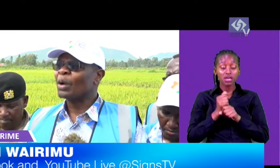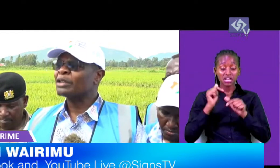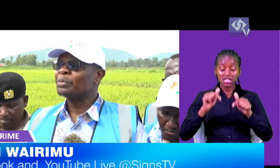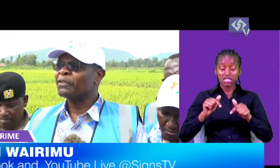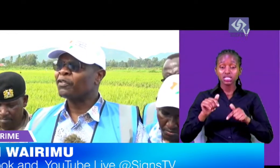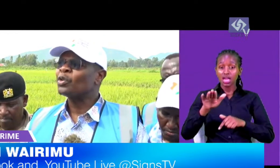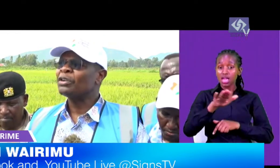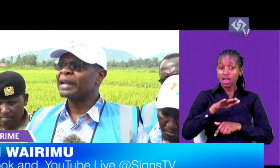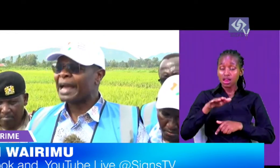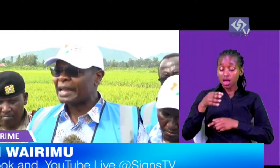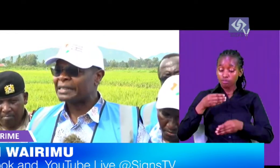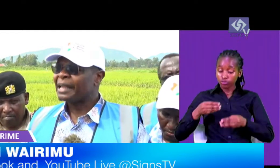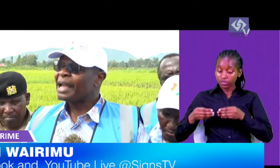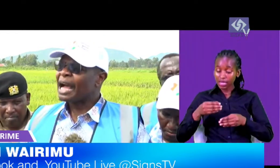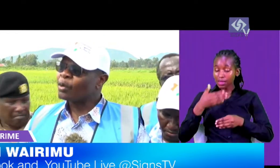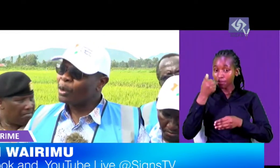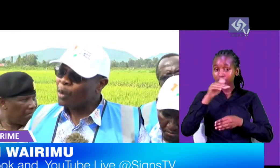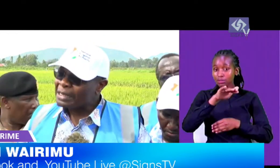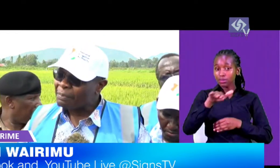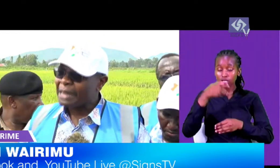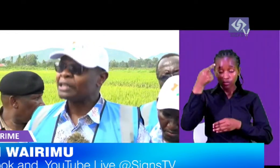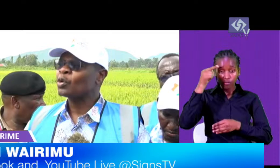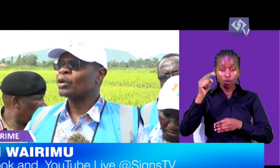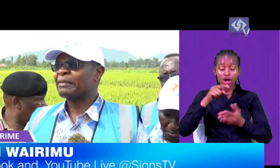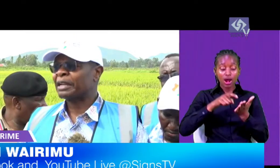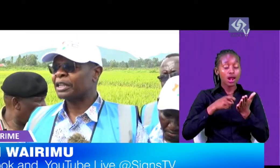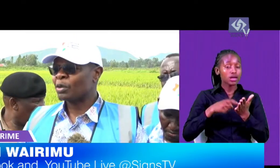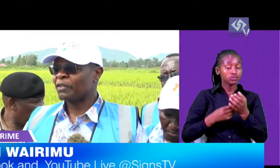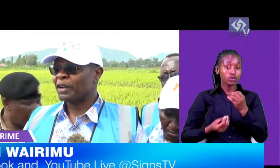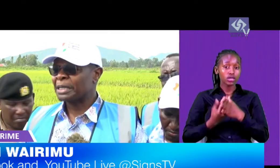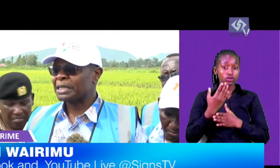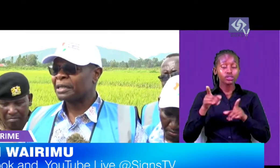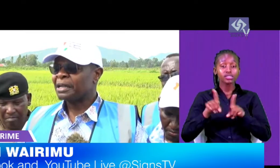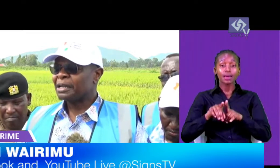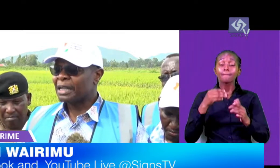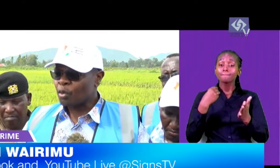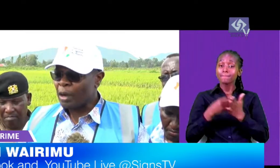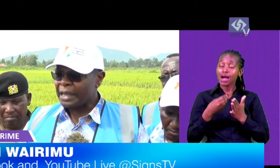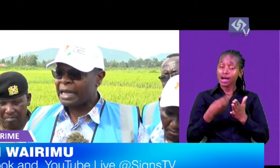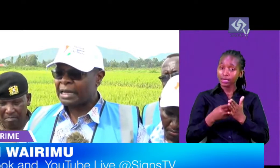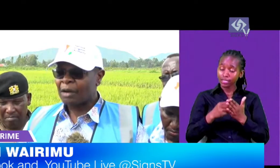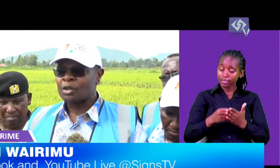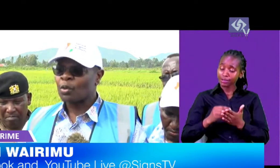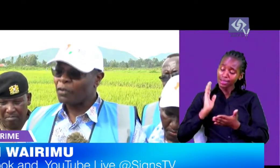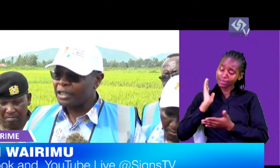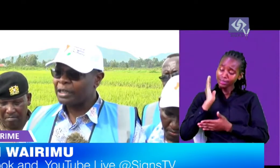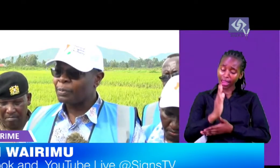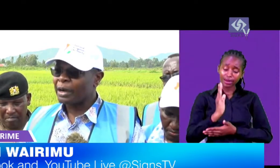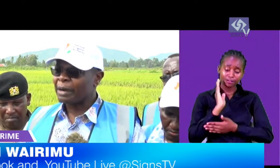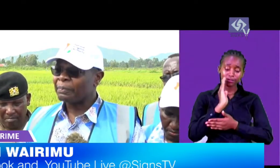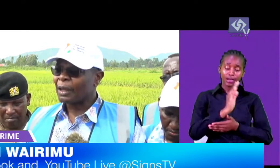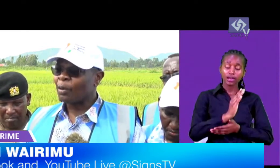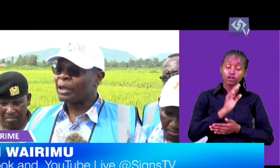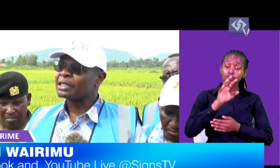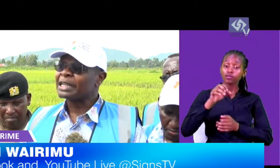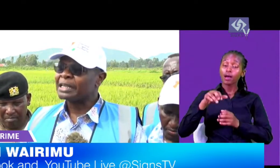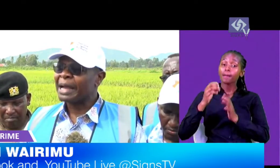be food-reliant, and we want money to go directly to the farmers. That's why, under our school feeding program, we have started buying